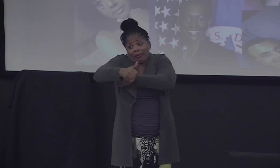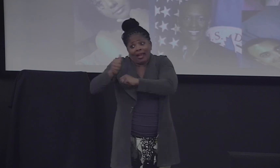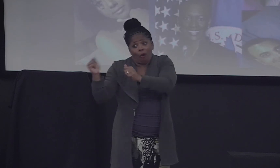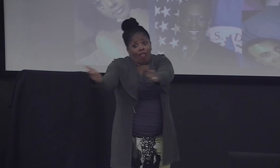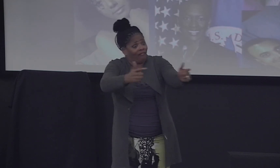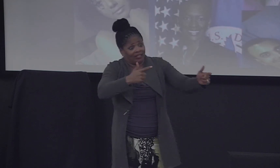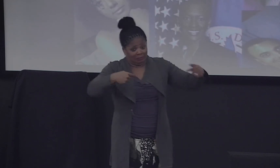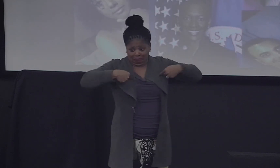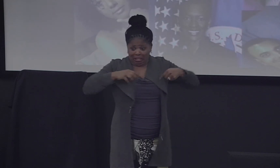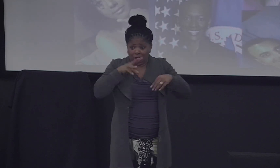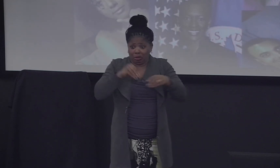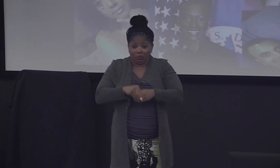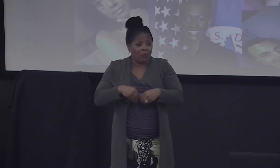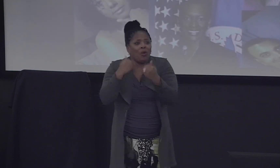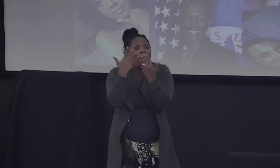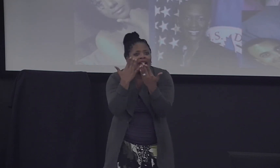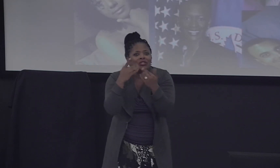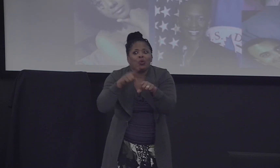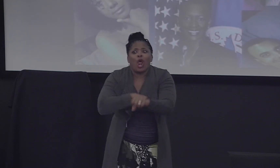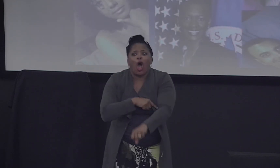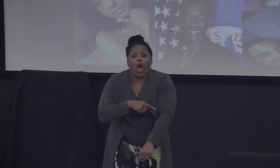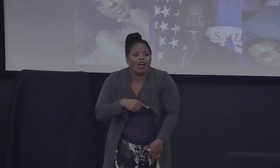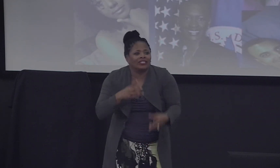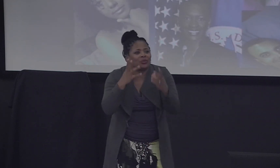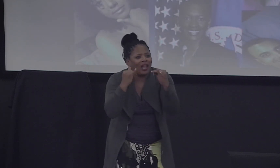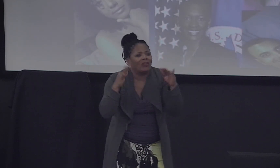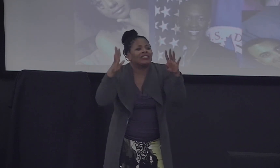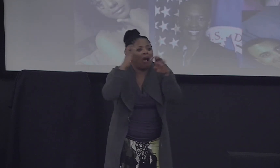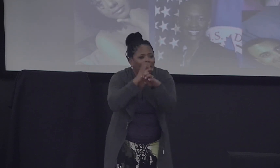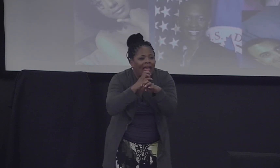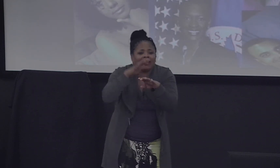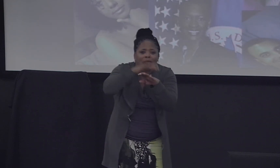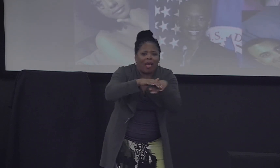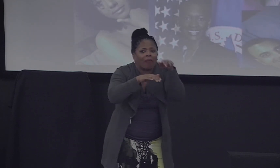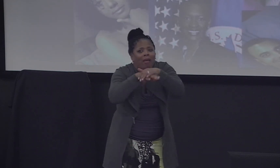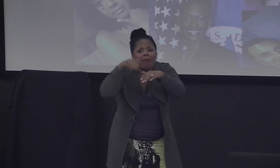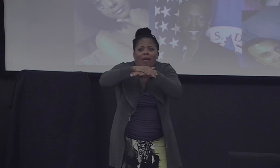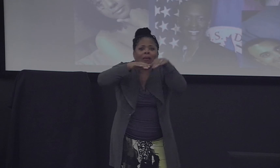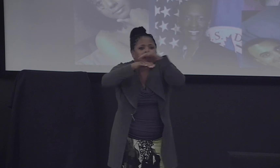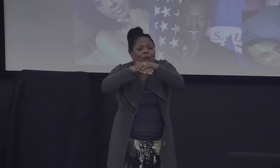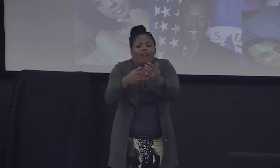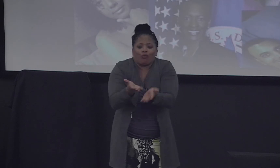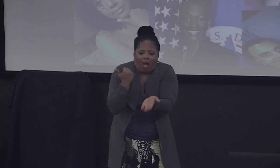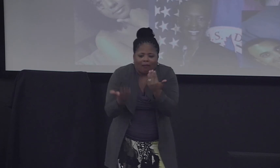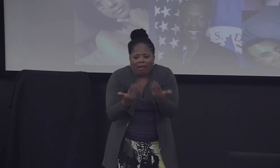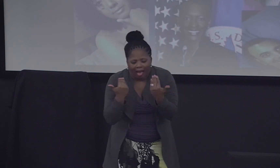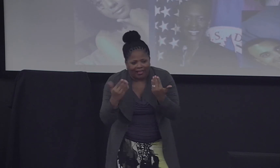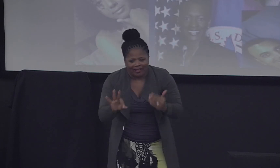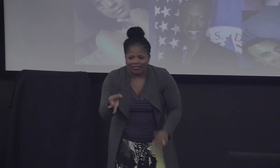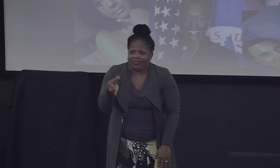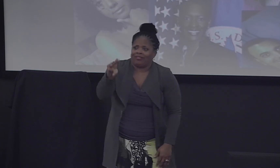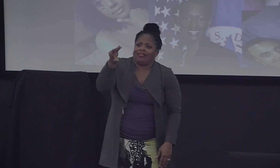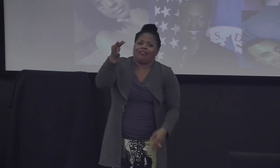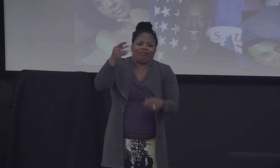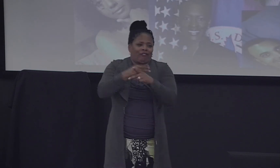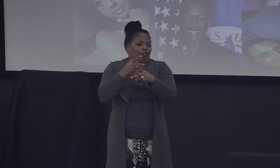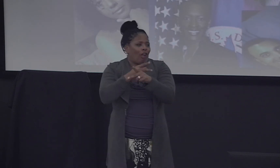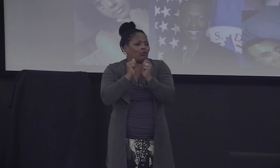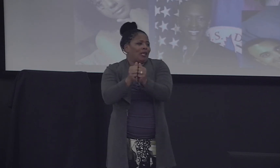a complex. But they have been. They have been, and that's where some of the changes come from. And it's really just created more and more of a complex phenomenon. And we have to